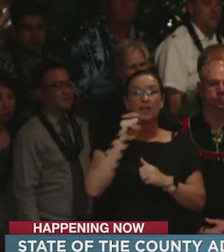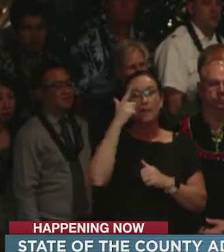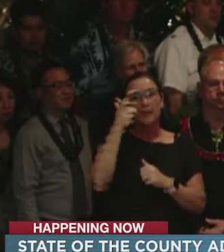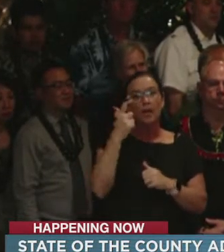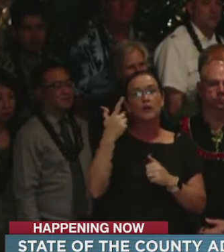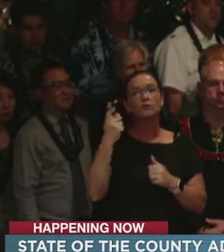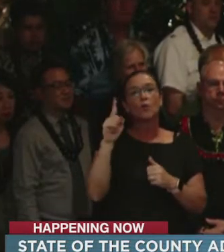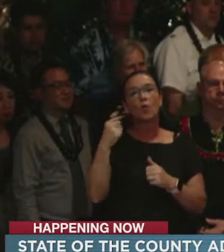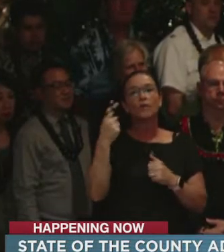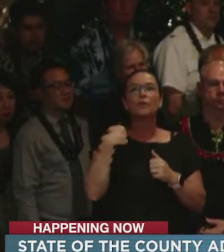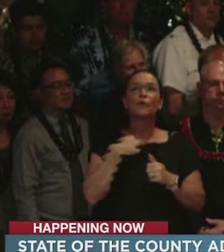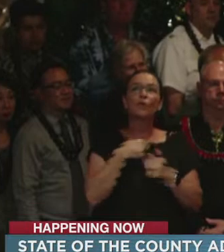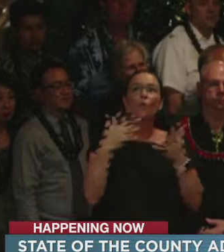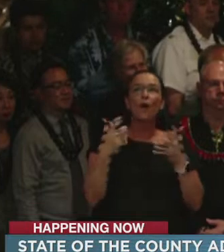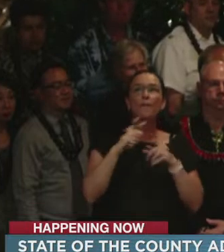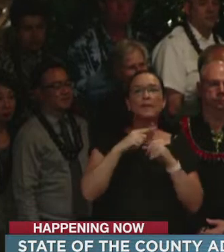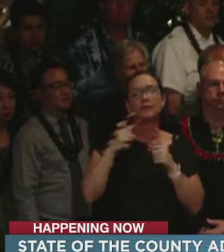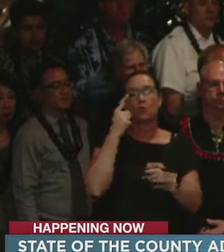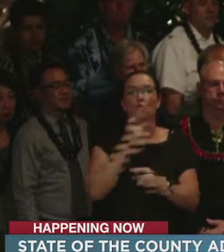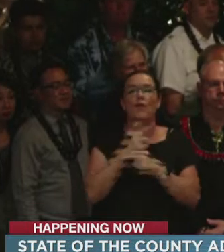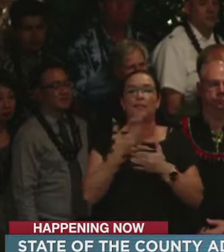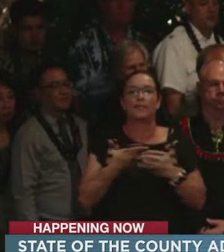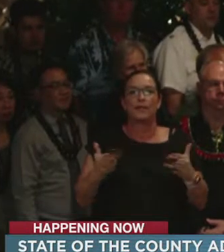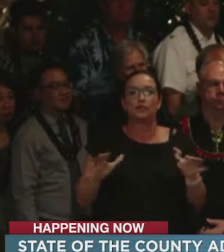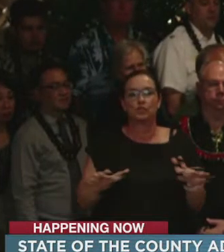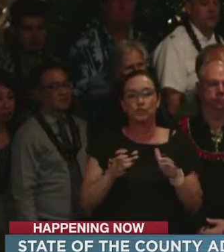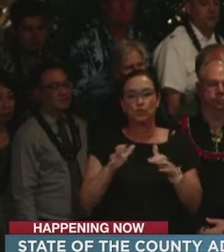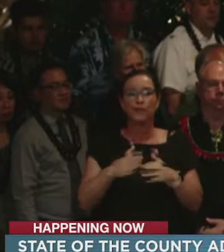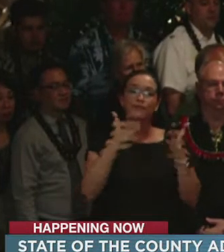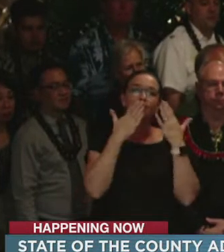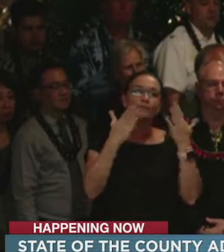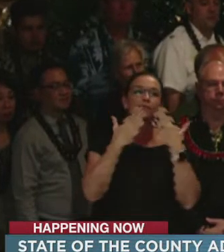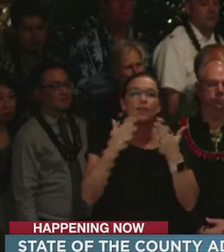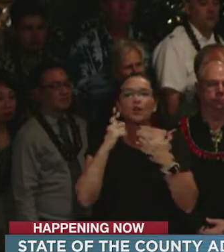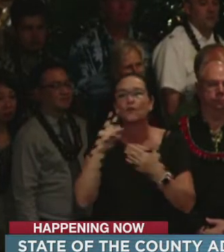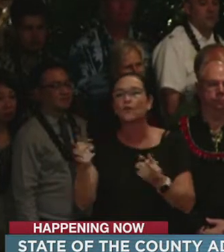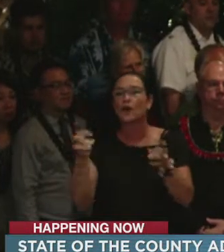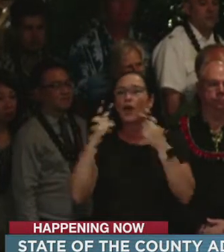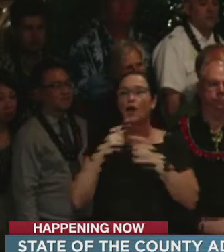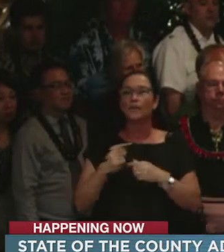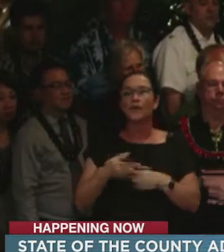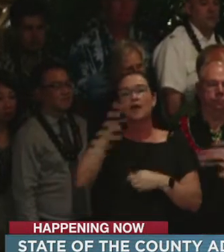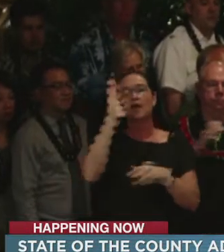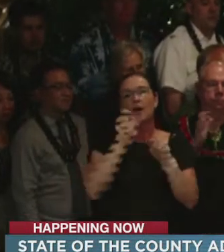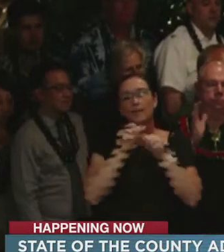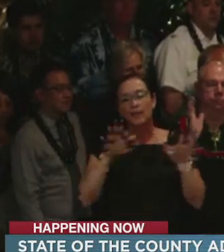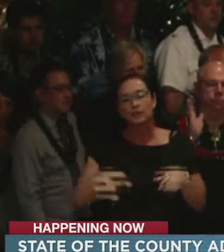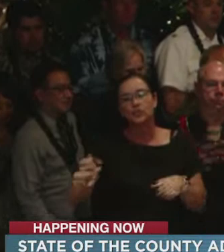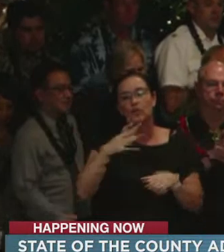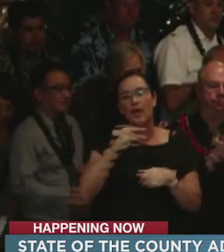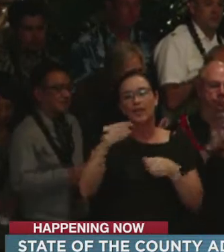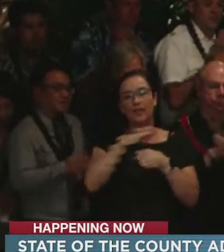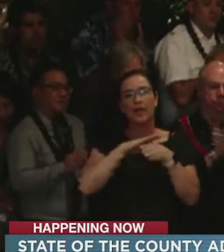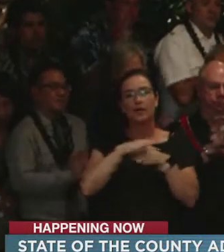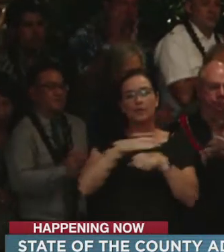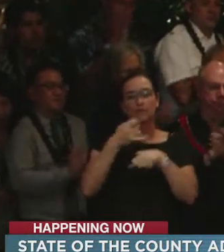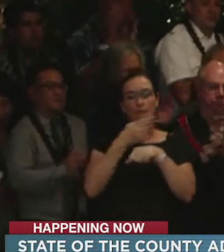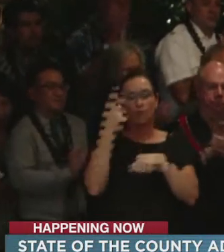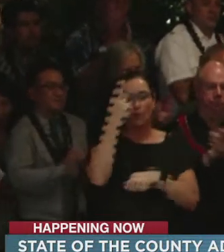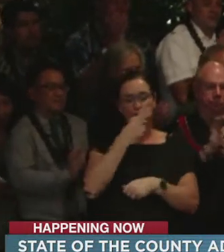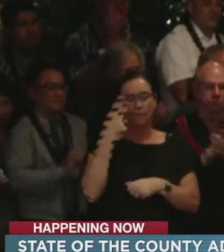right thing to do. Mahalo for being here. God bless you, and God bless the County of Hawaii.